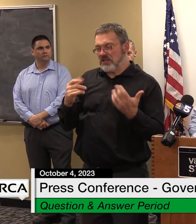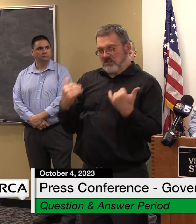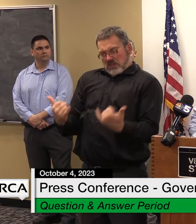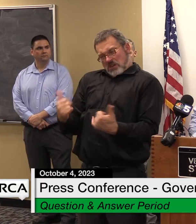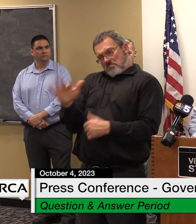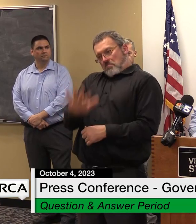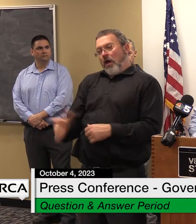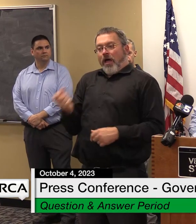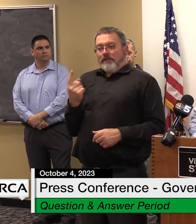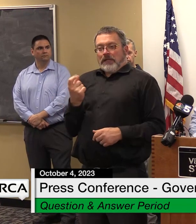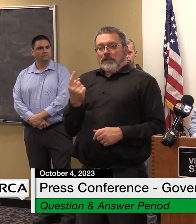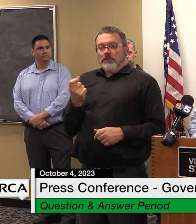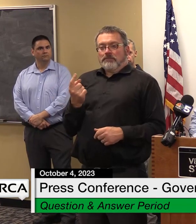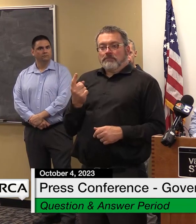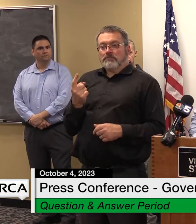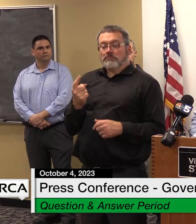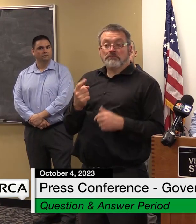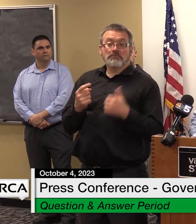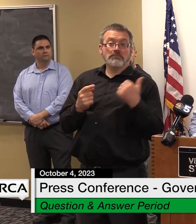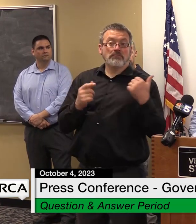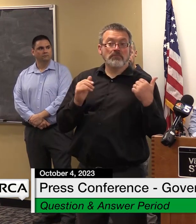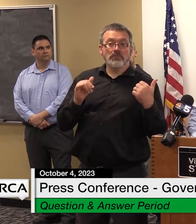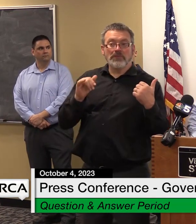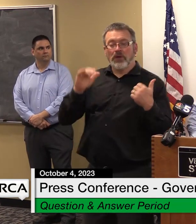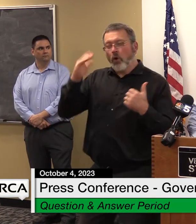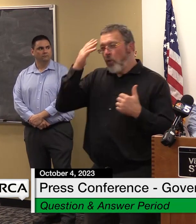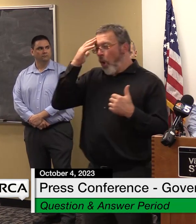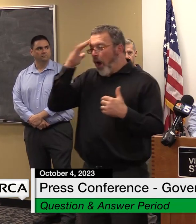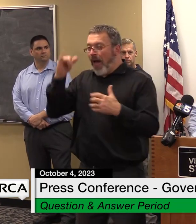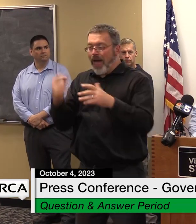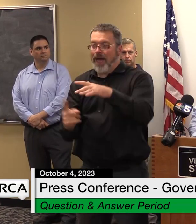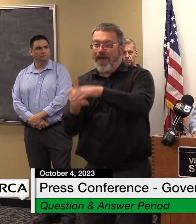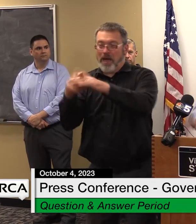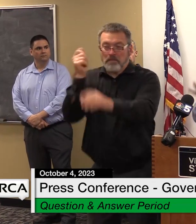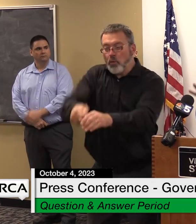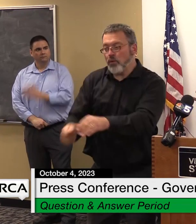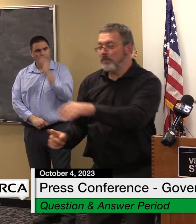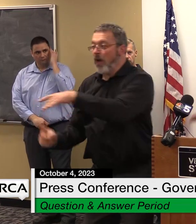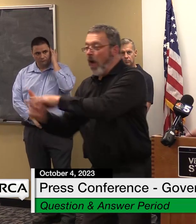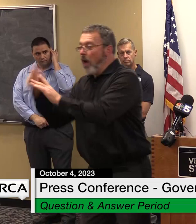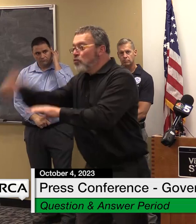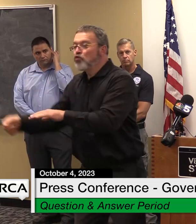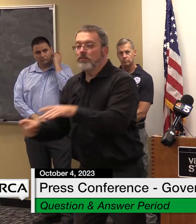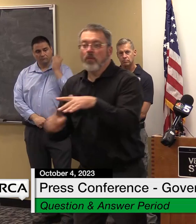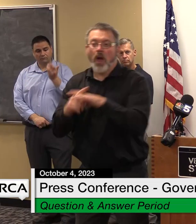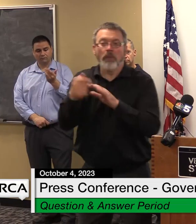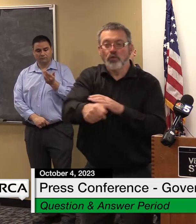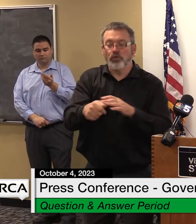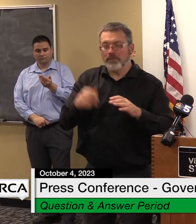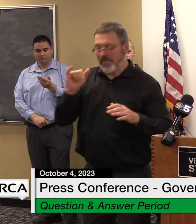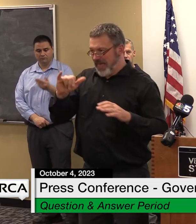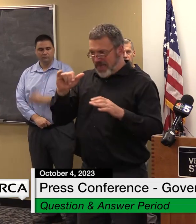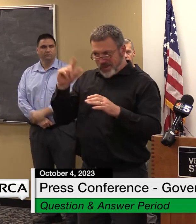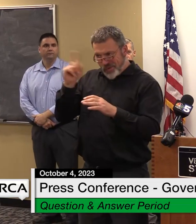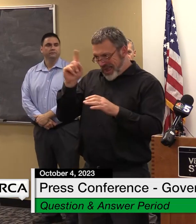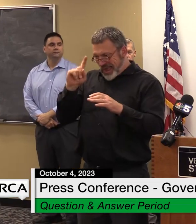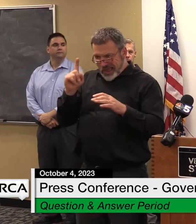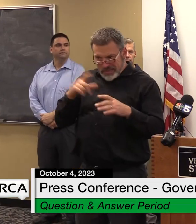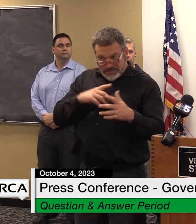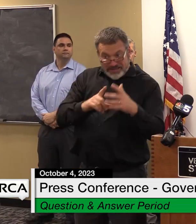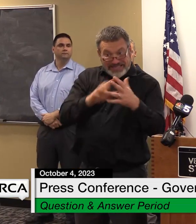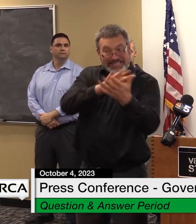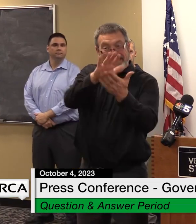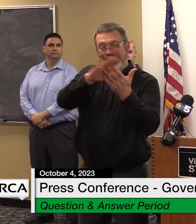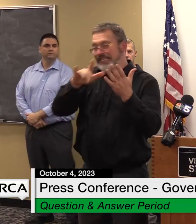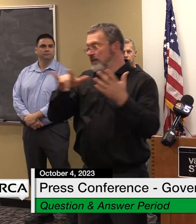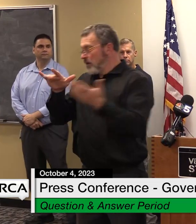governor before, it's a little bit like playing whack-a-mole. Every time we sort of get a bunch done, more pops up over on this side. But we'll keep